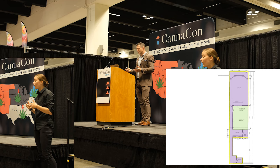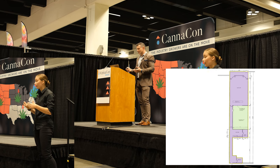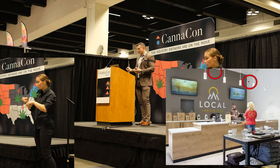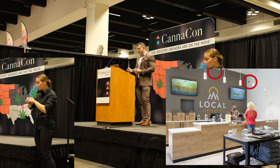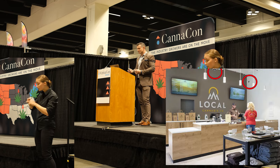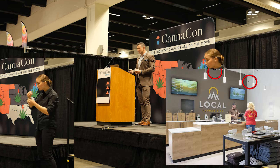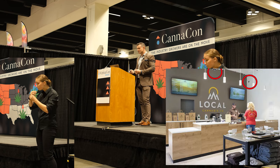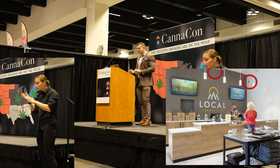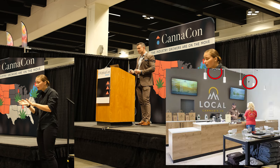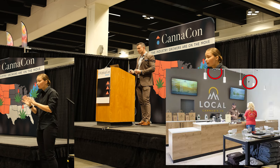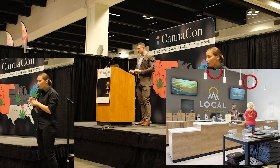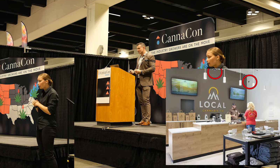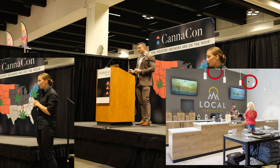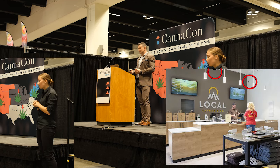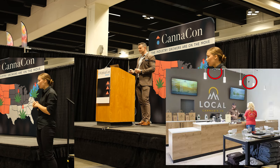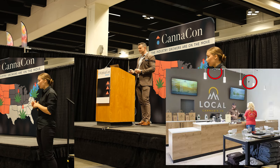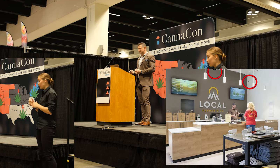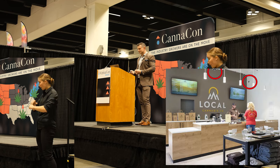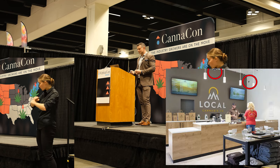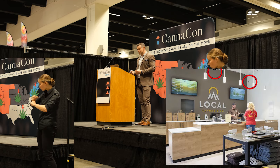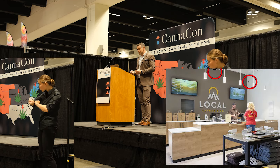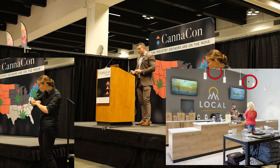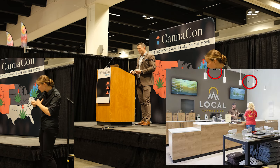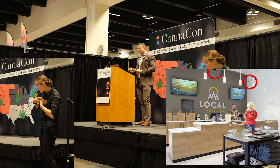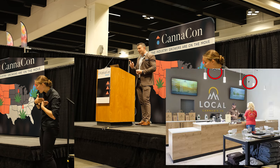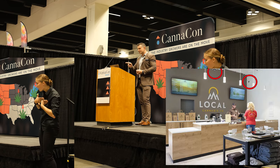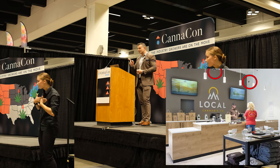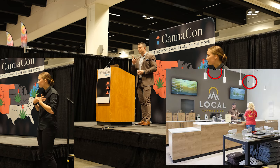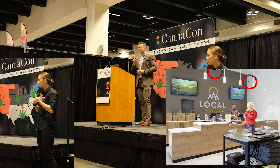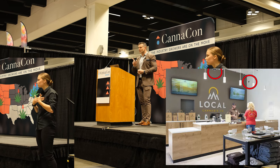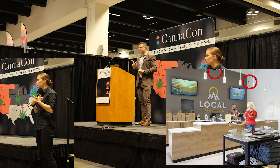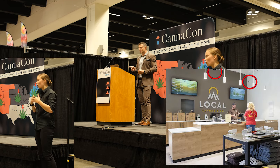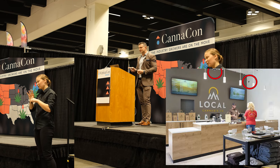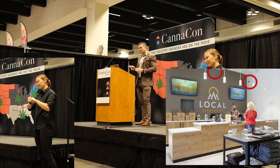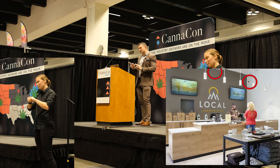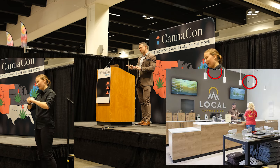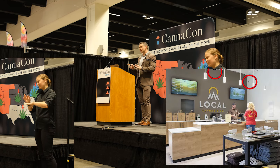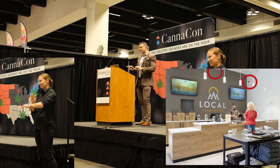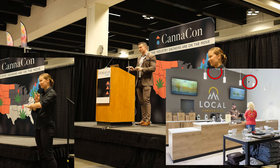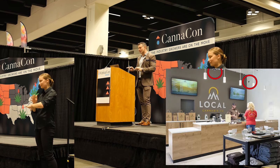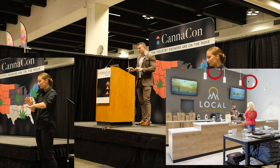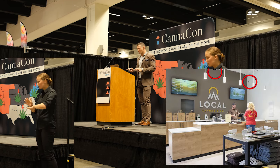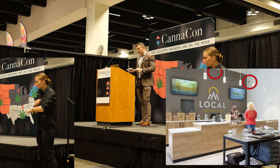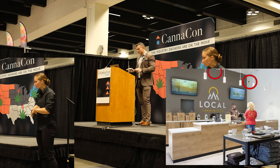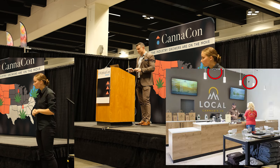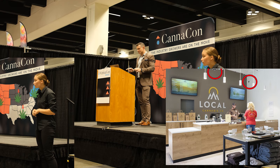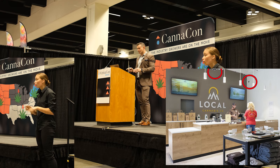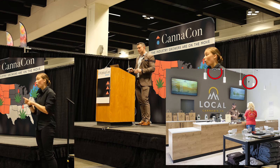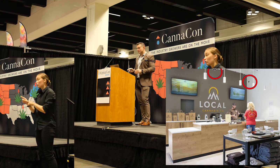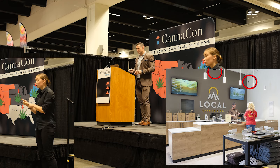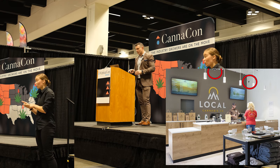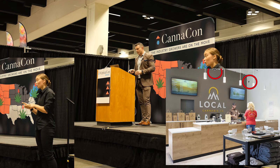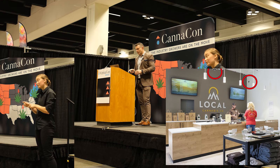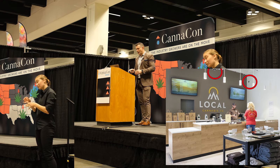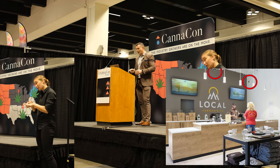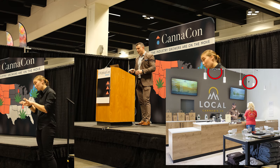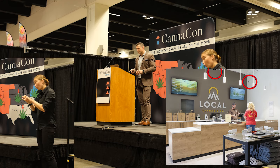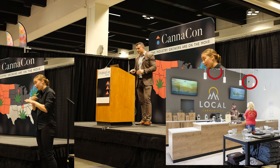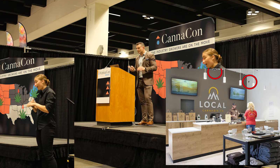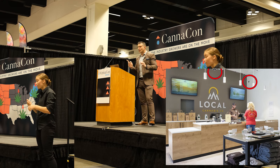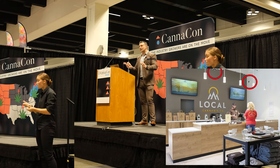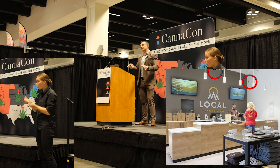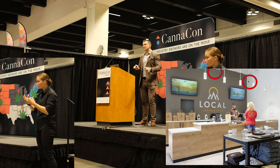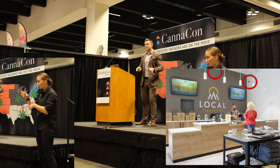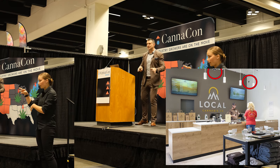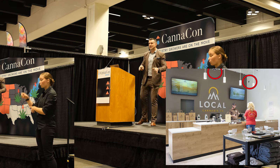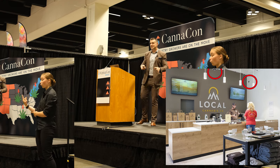storage? Is there no secure storage at all? We talked a little bit about redundancy, which again is very, very important. So,